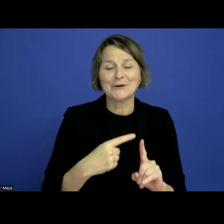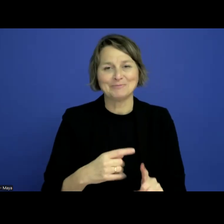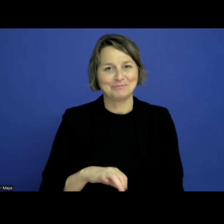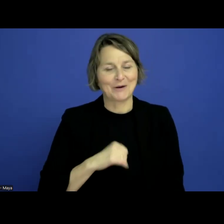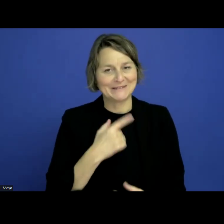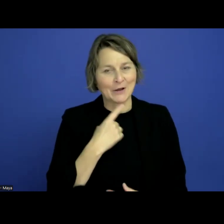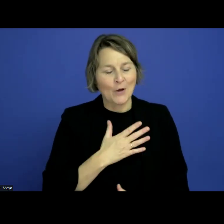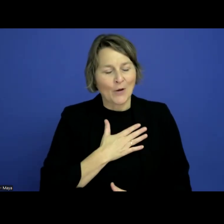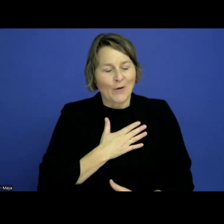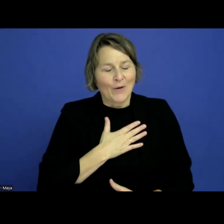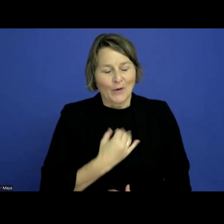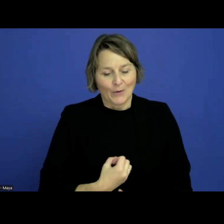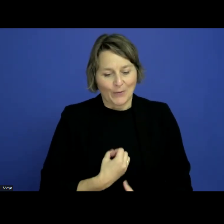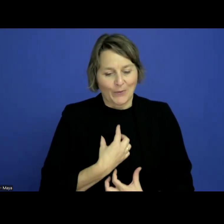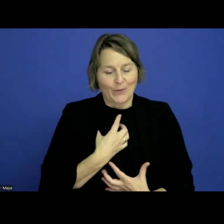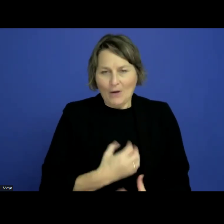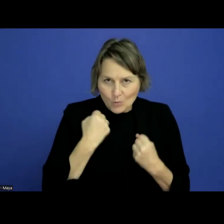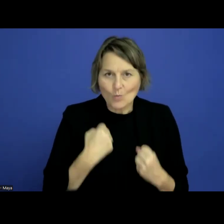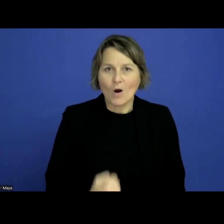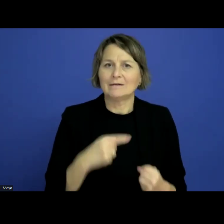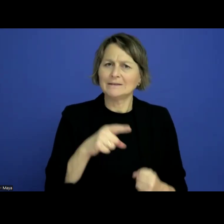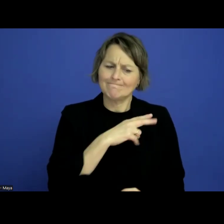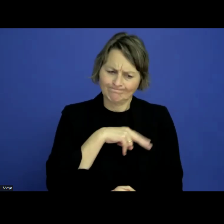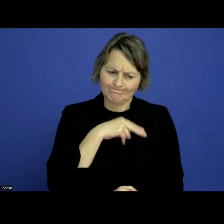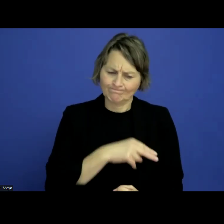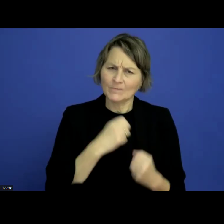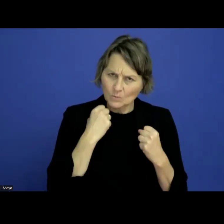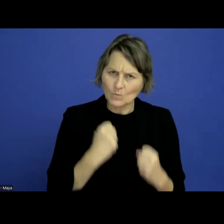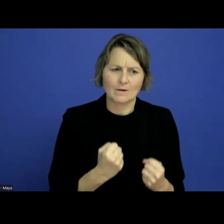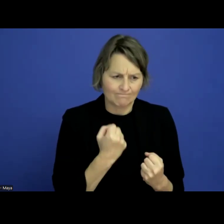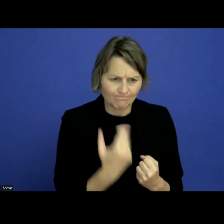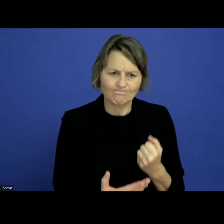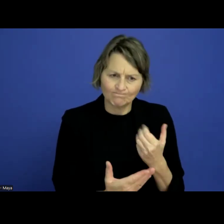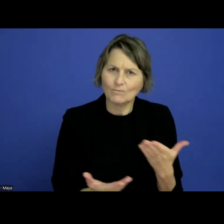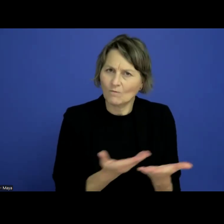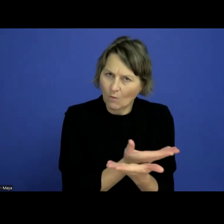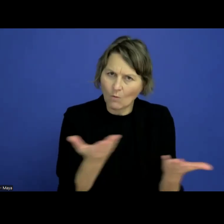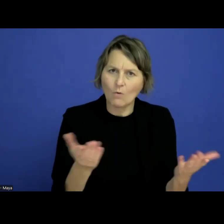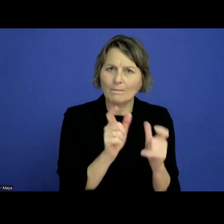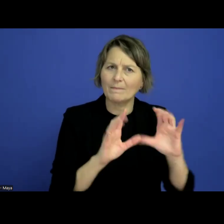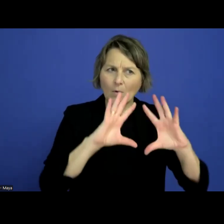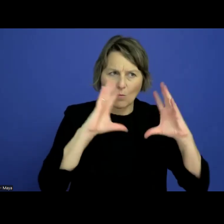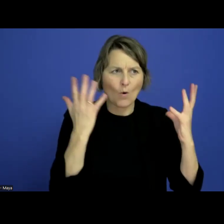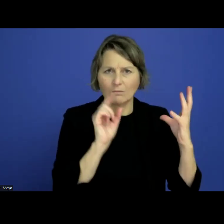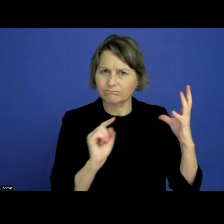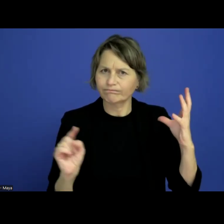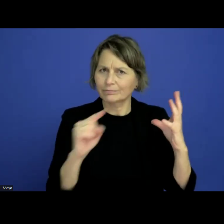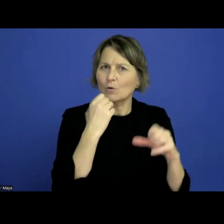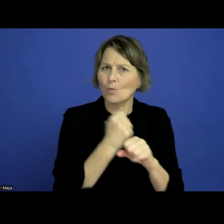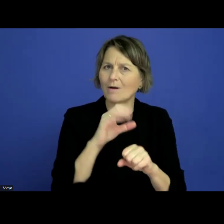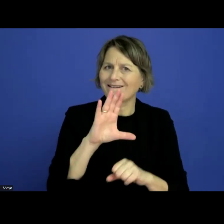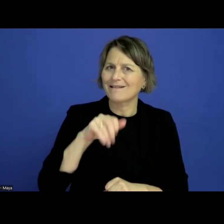to make these commitments tangible for our colleagues working across the globe. And with such a strong